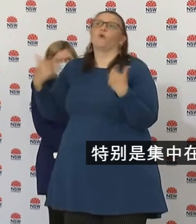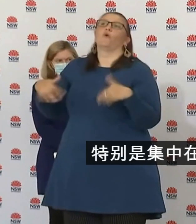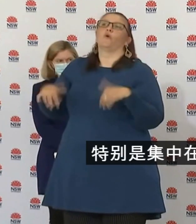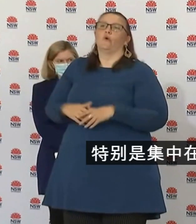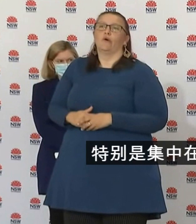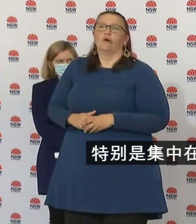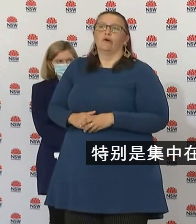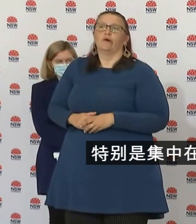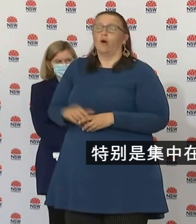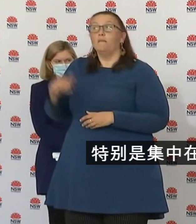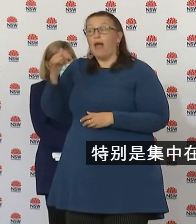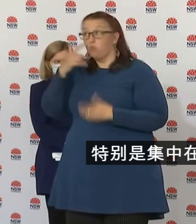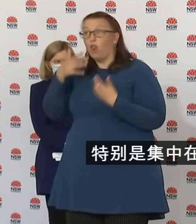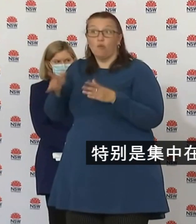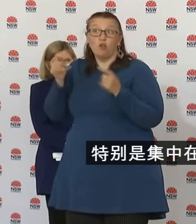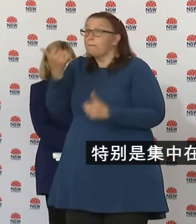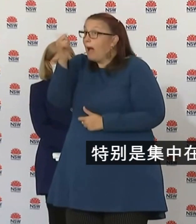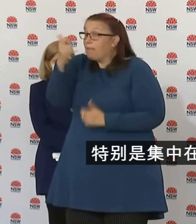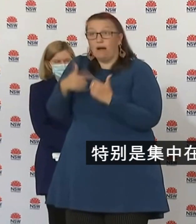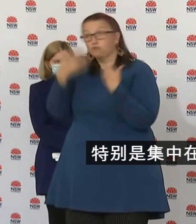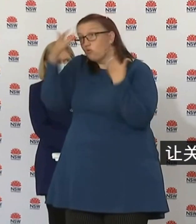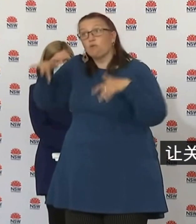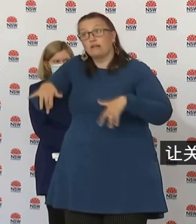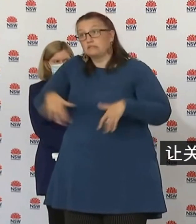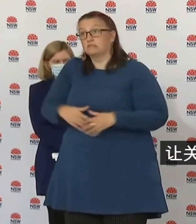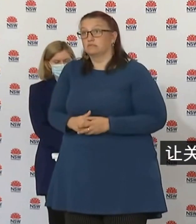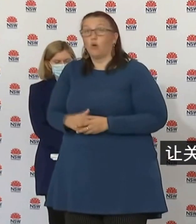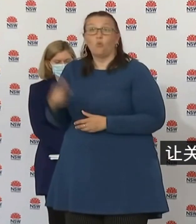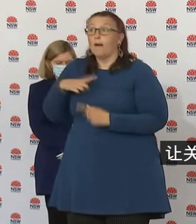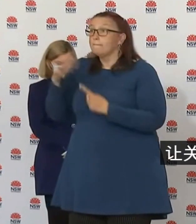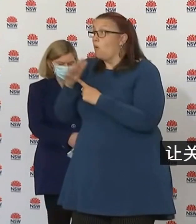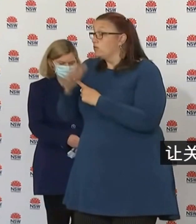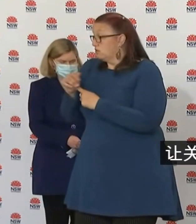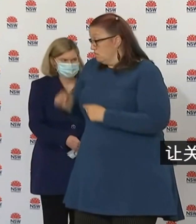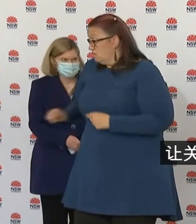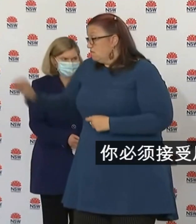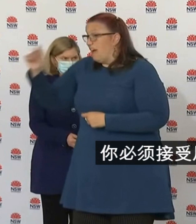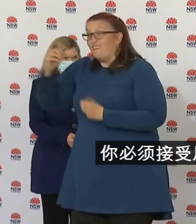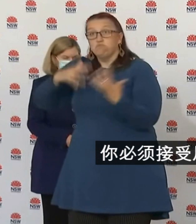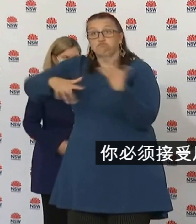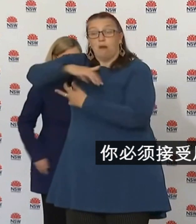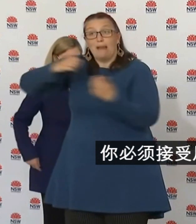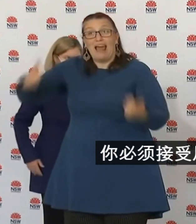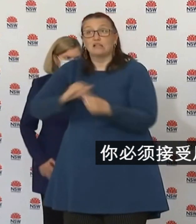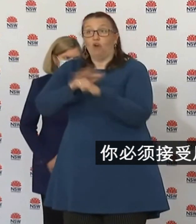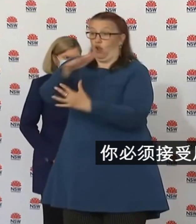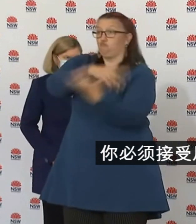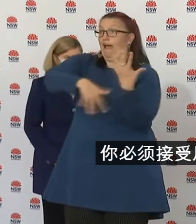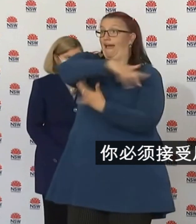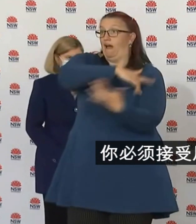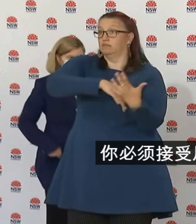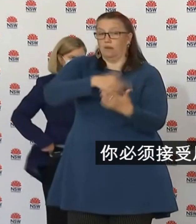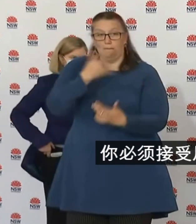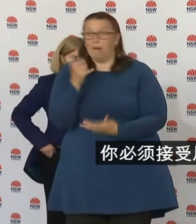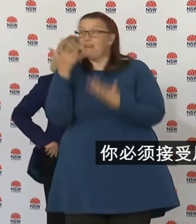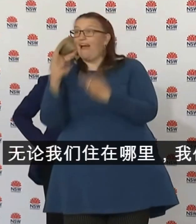community, especially concentrated in those 8 local government areas, but also when you have critical workers going into communities, you have to accept the risk is